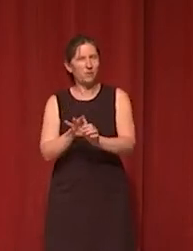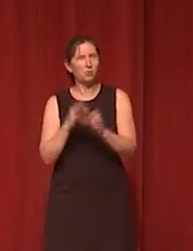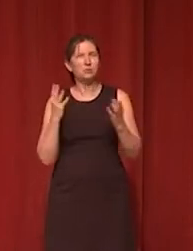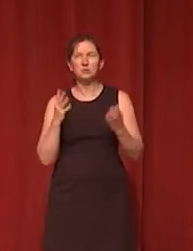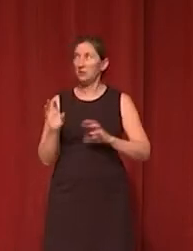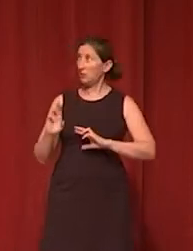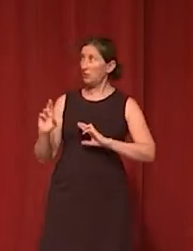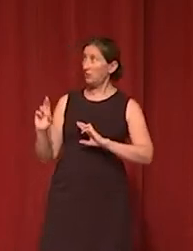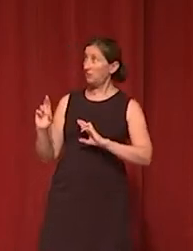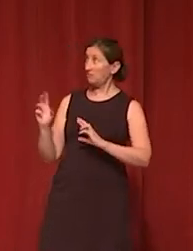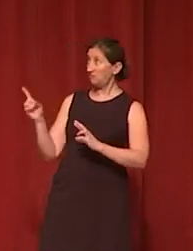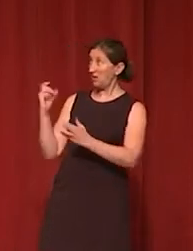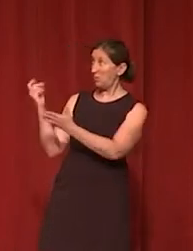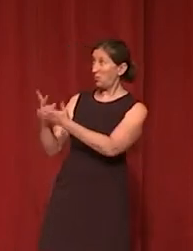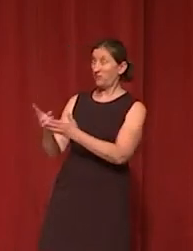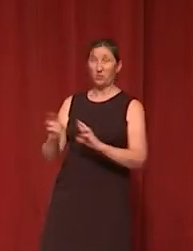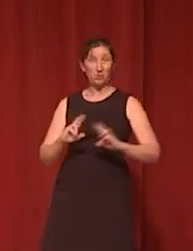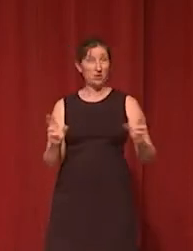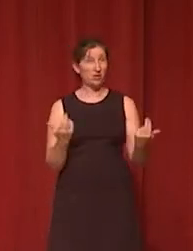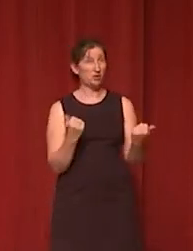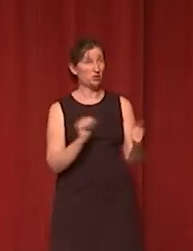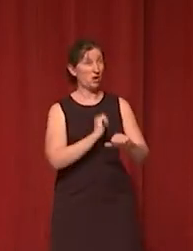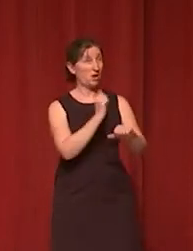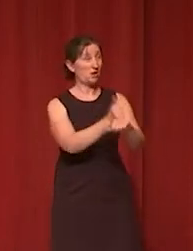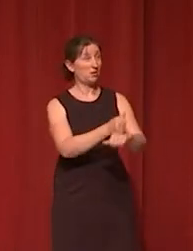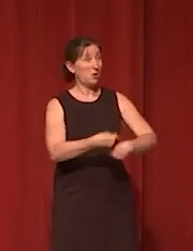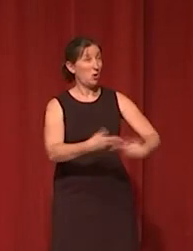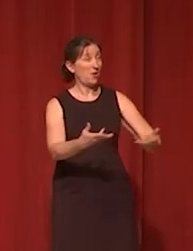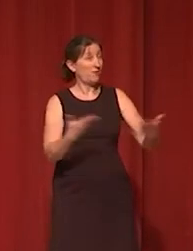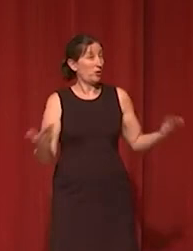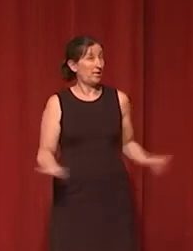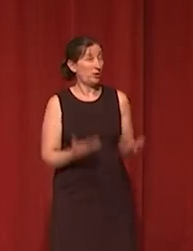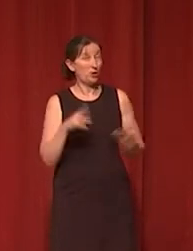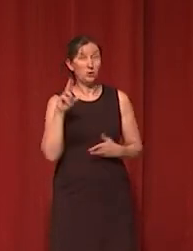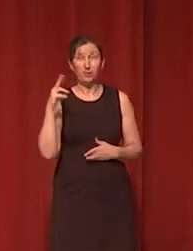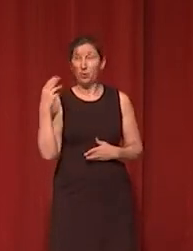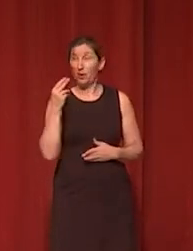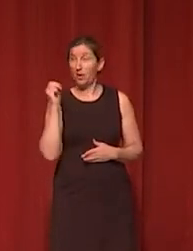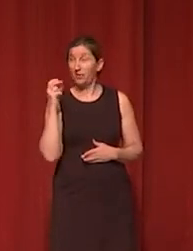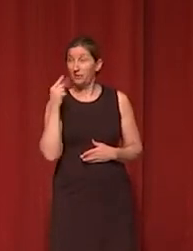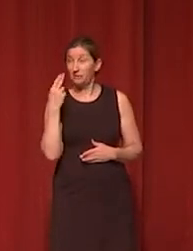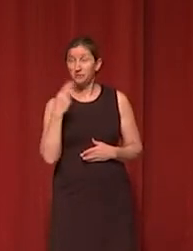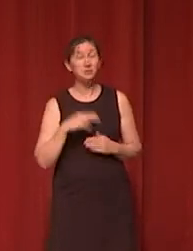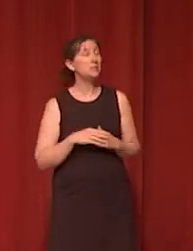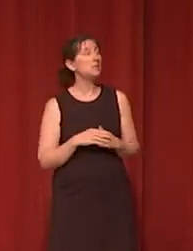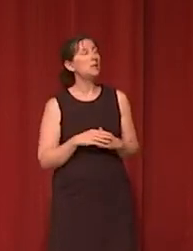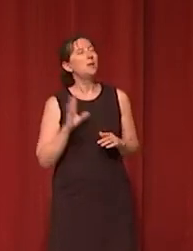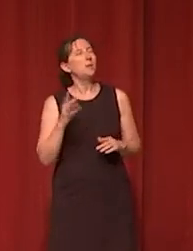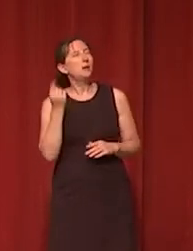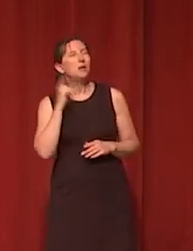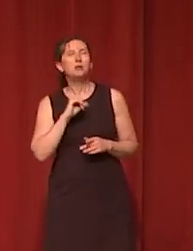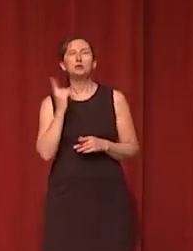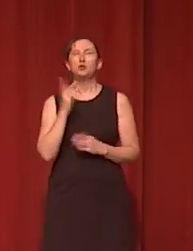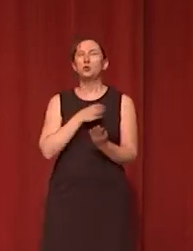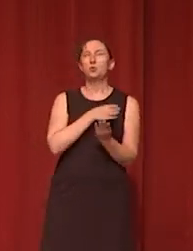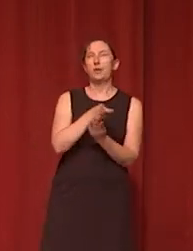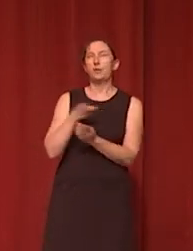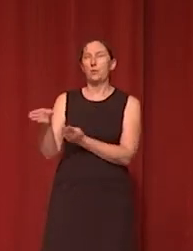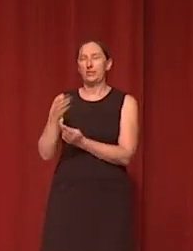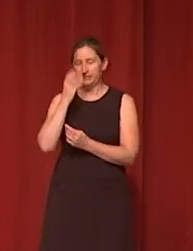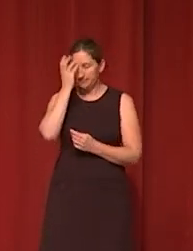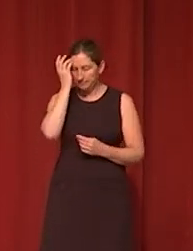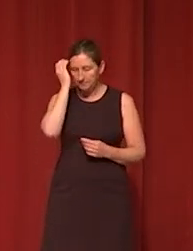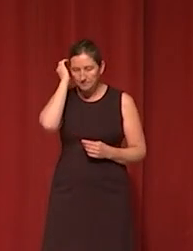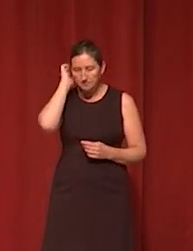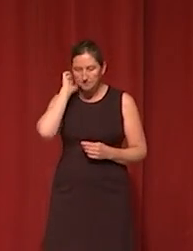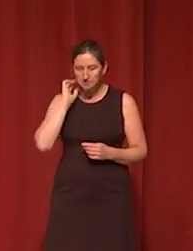market. All that to say, there's two kind of distinct pathways we're working under, though, within a healthcare system. So we